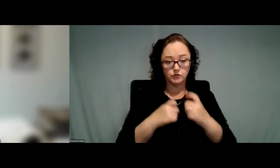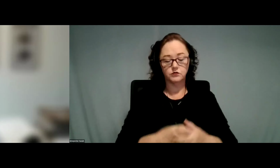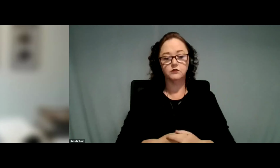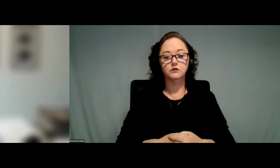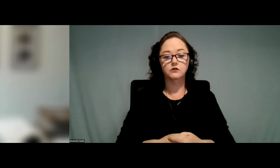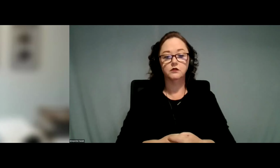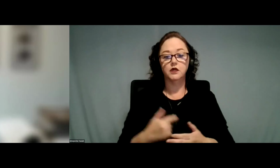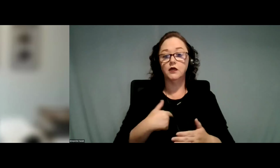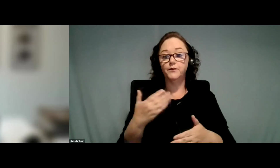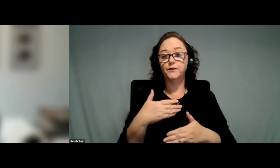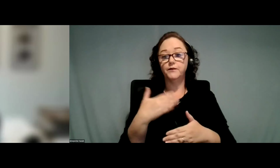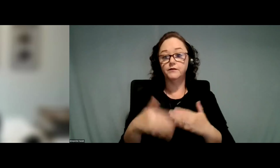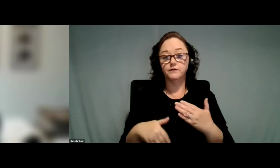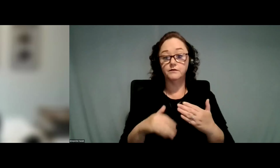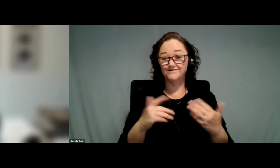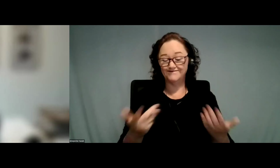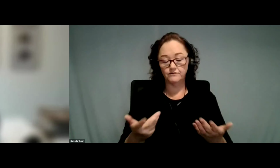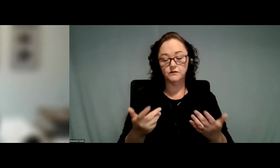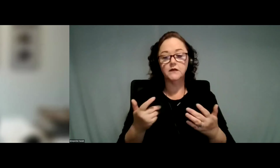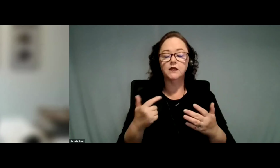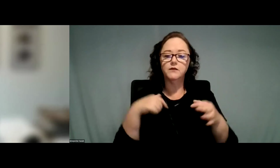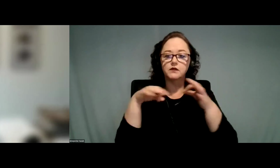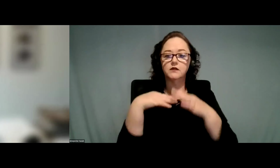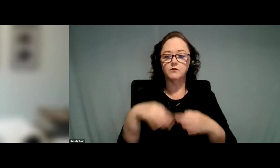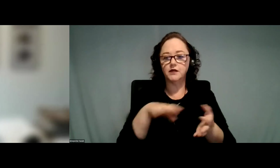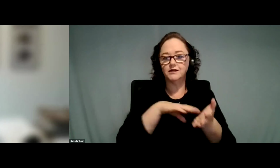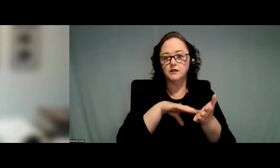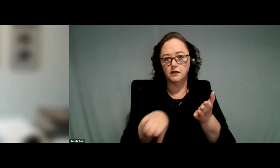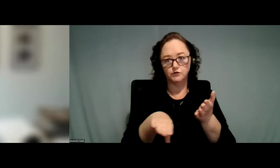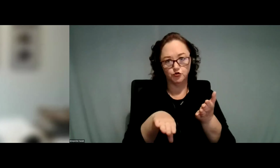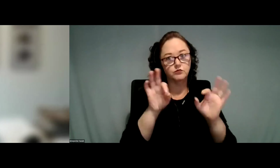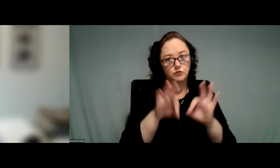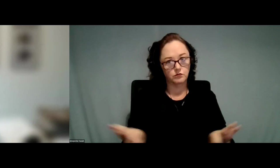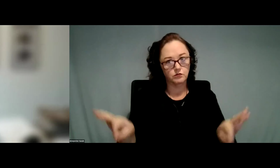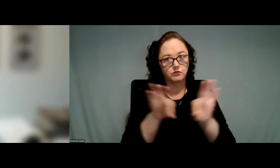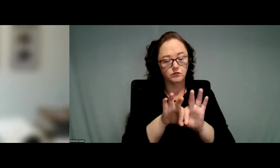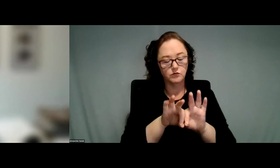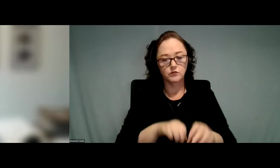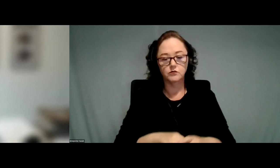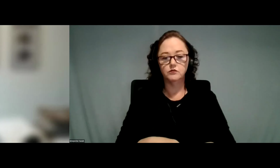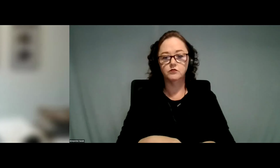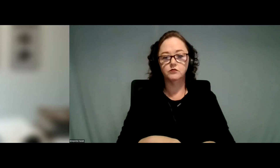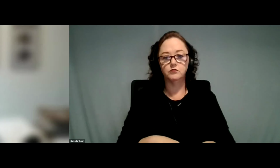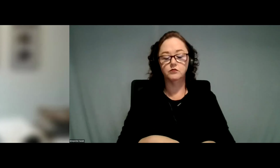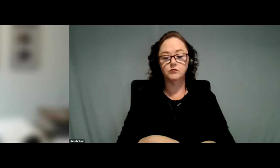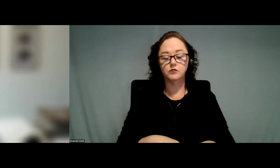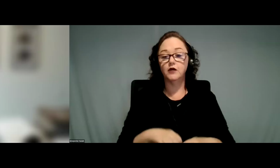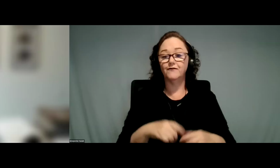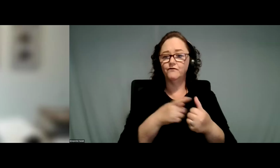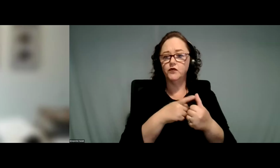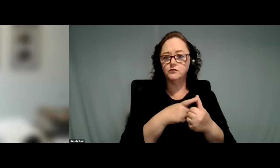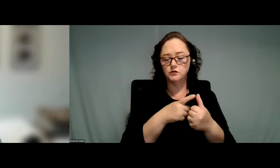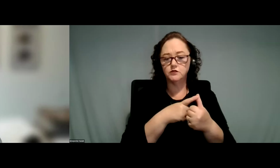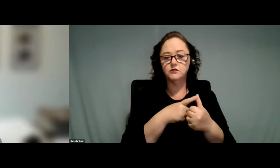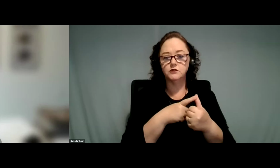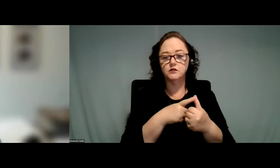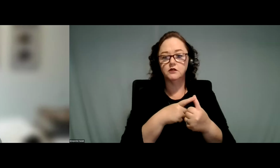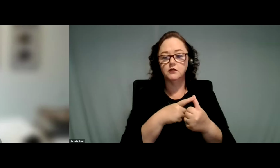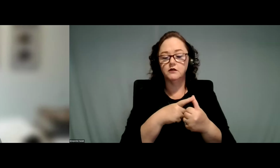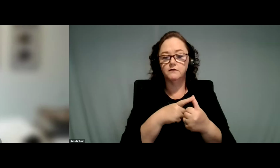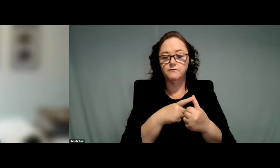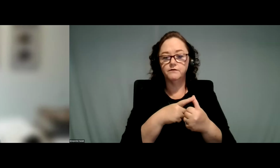out a couple of exemptions that are important for people to realize. The first is, one of the things I said at the beginning of my presentation was